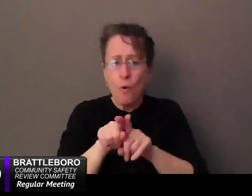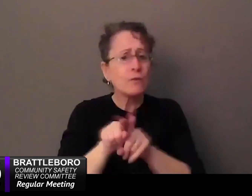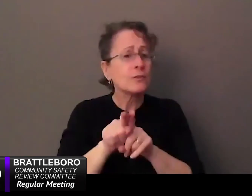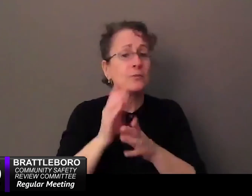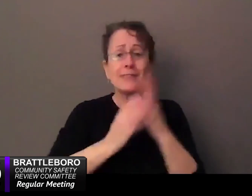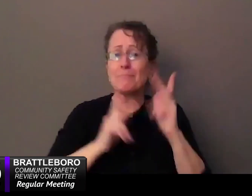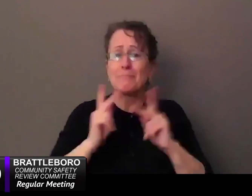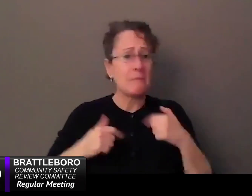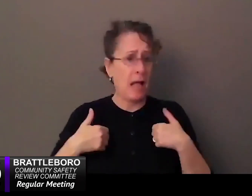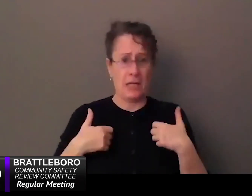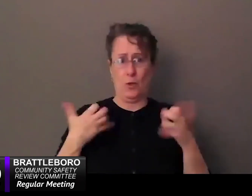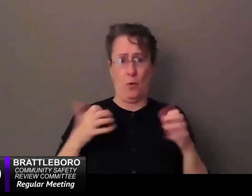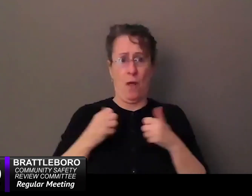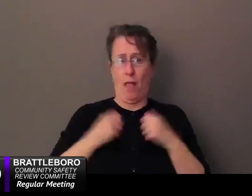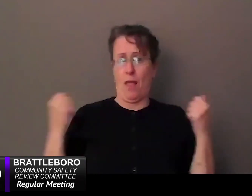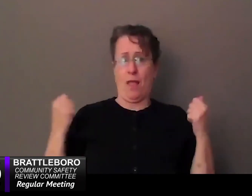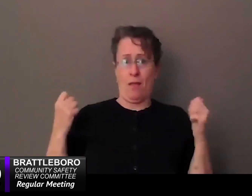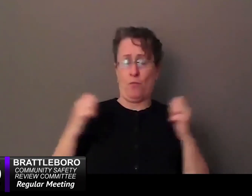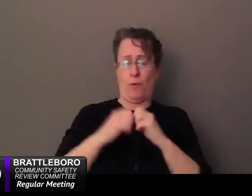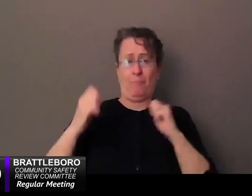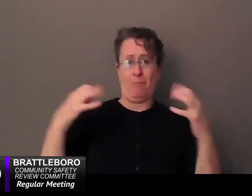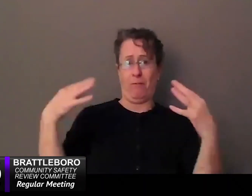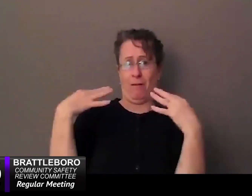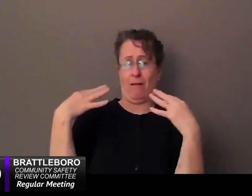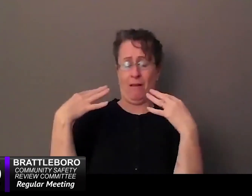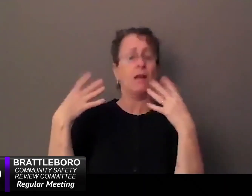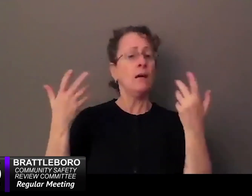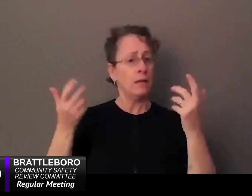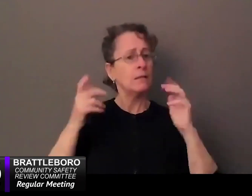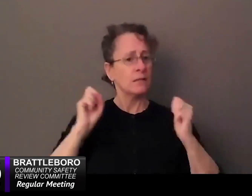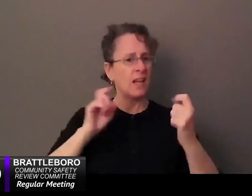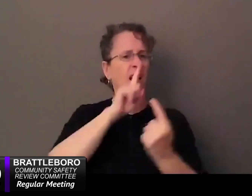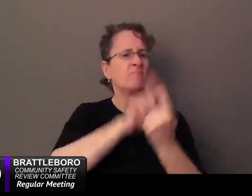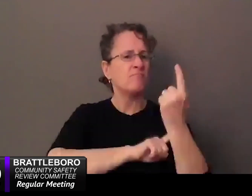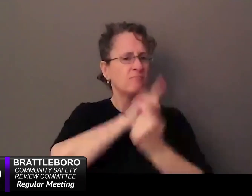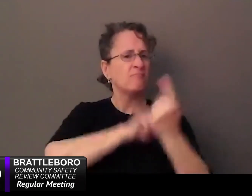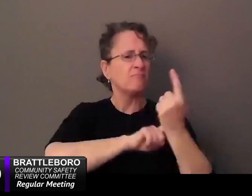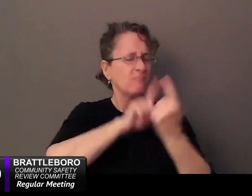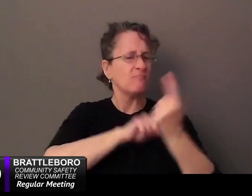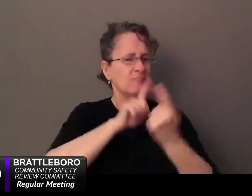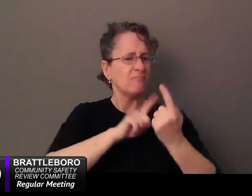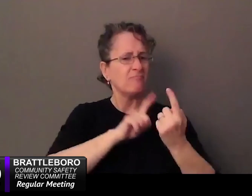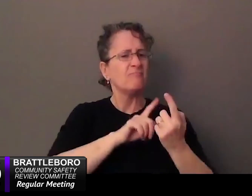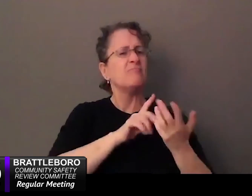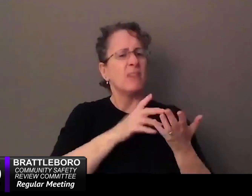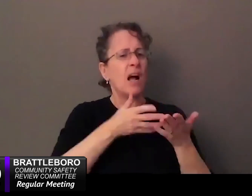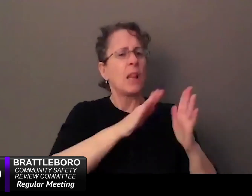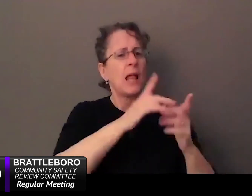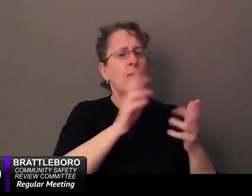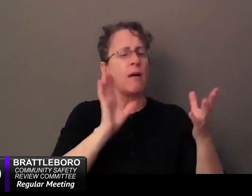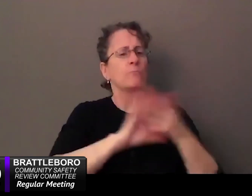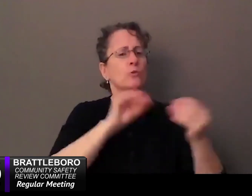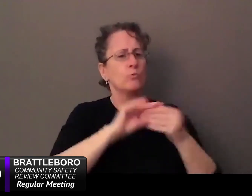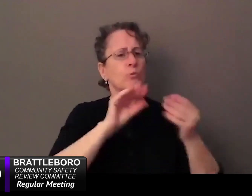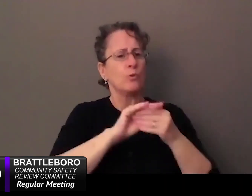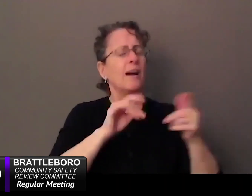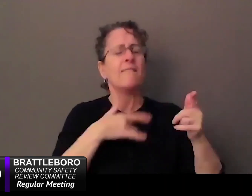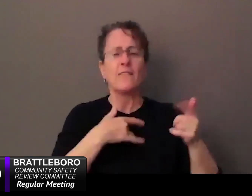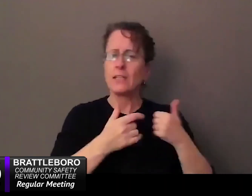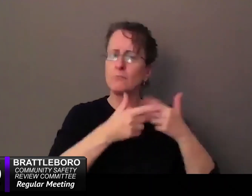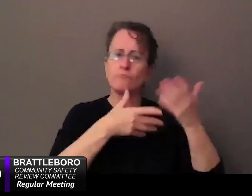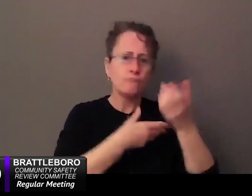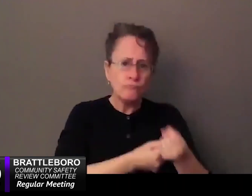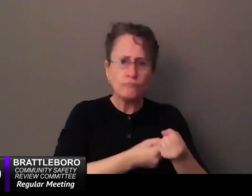in between, there's opportunity for us to engage co-facilitators that have trusting relationships